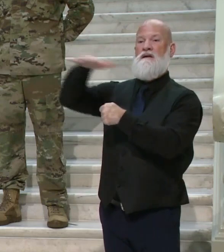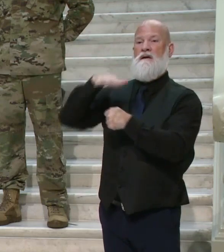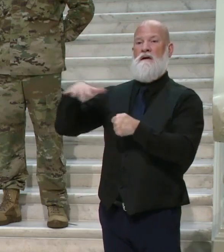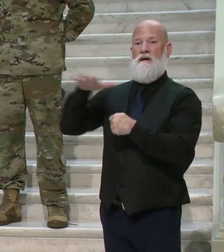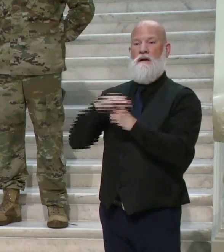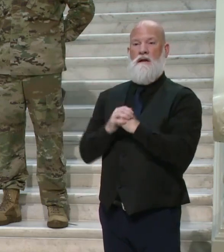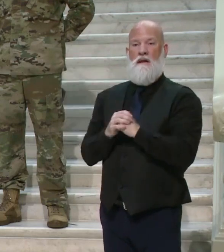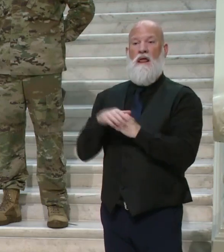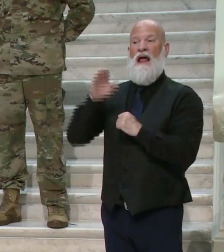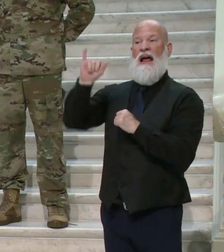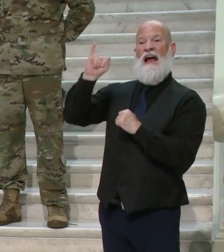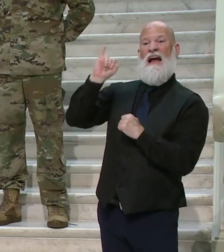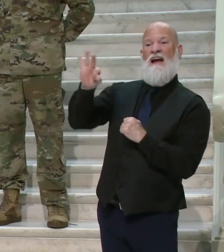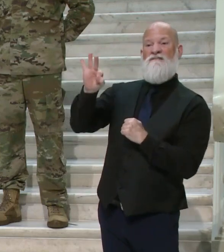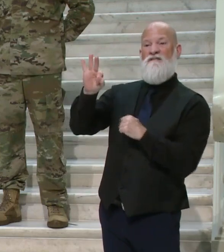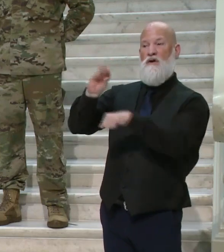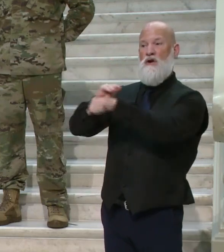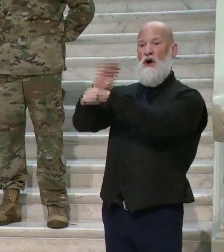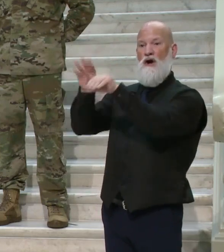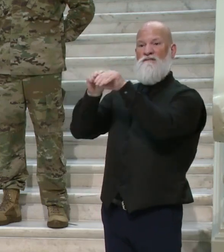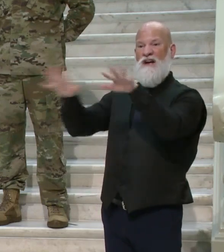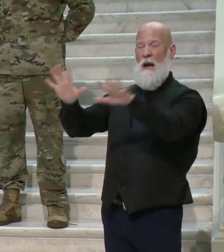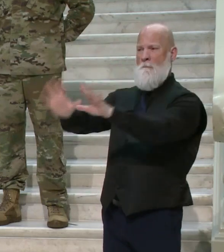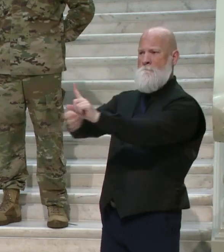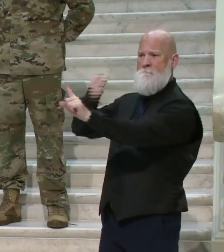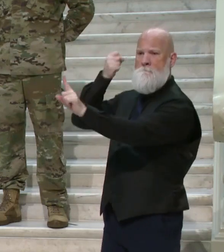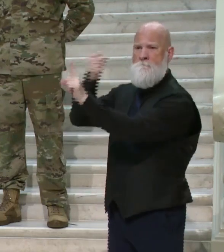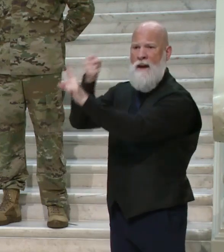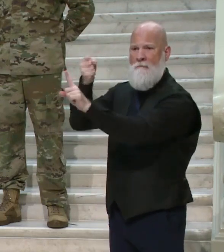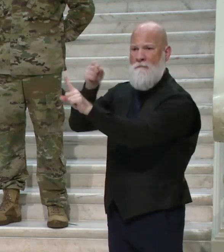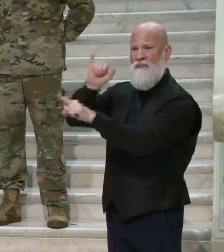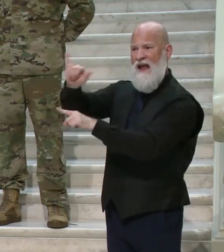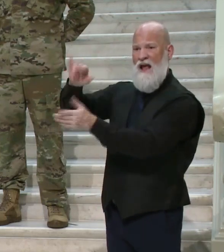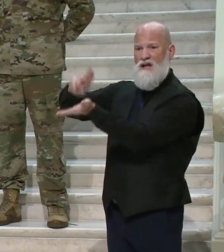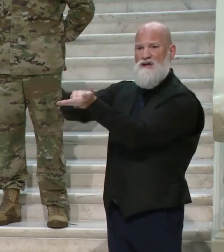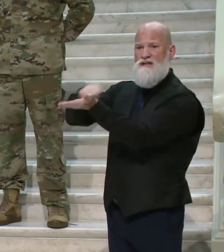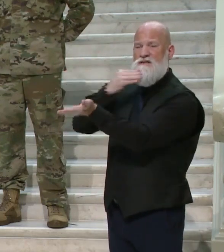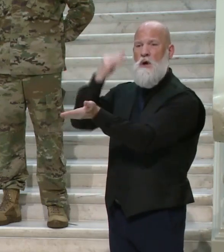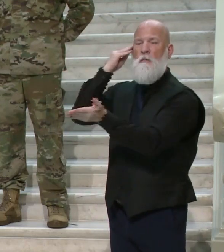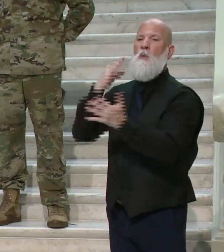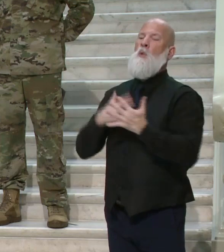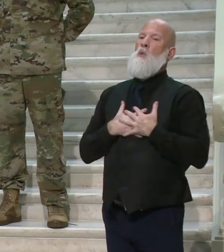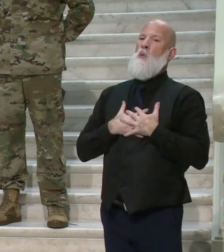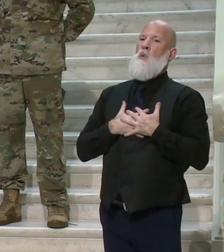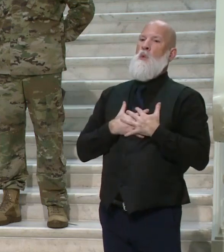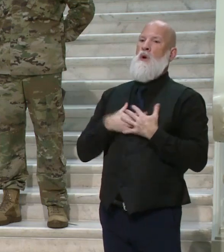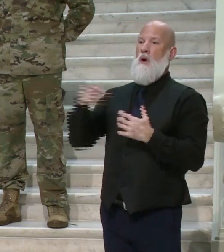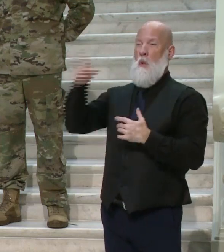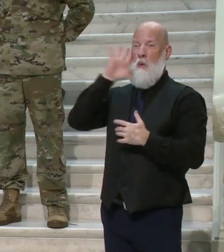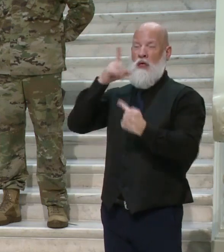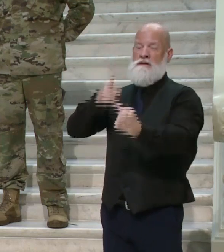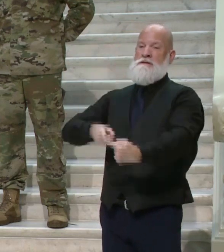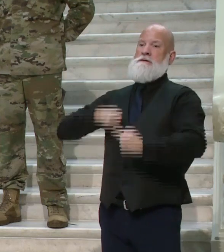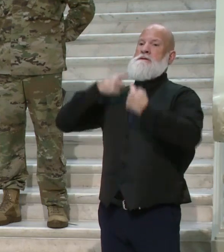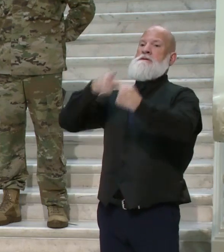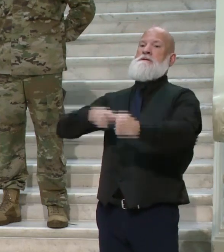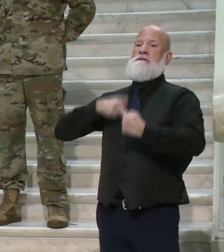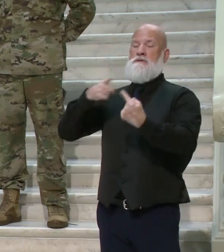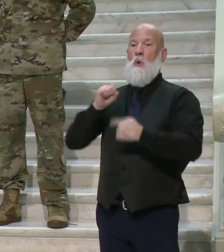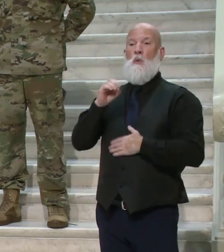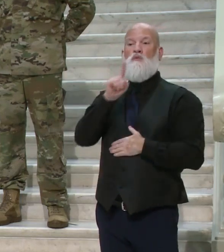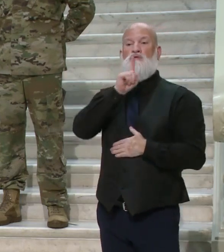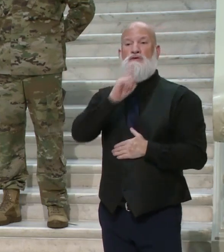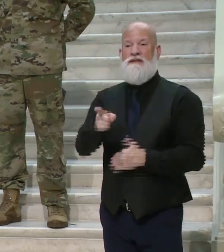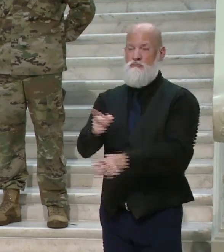in that nursing home facility, it is really tough on those people. It is brutal. And so